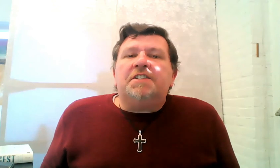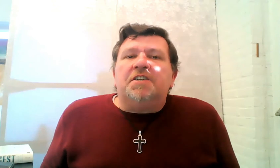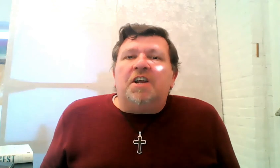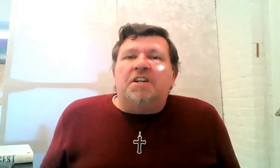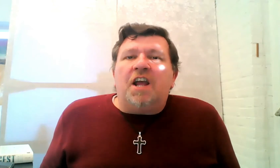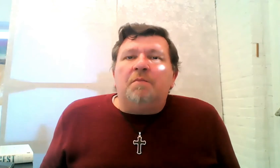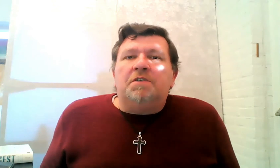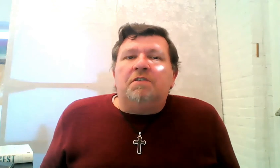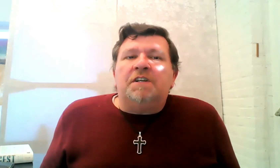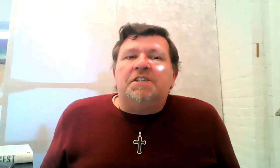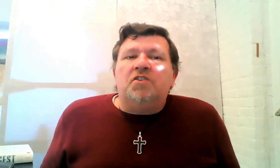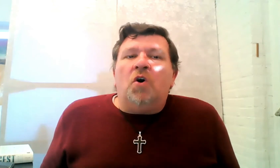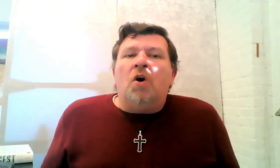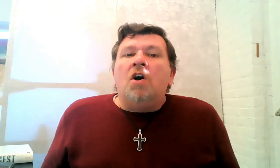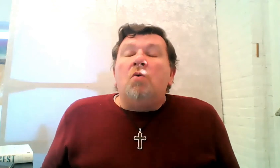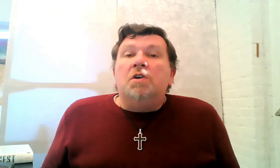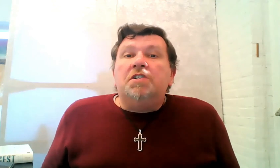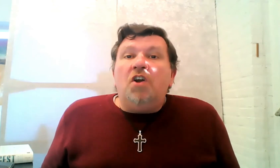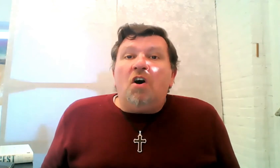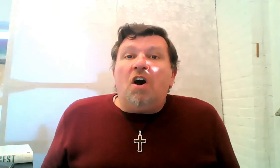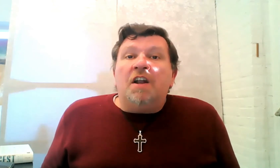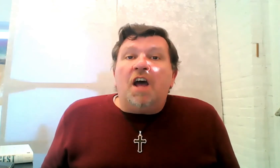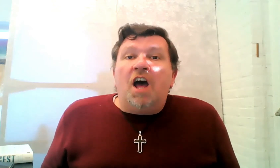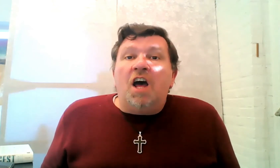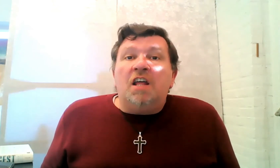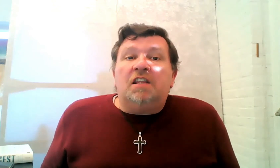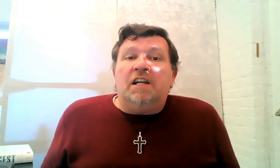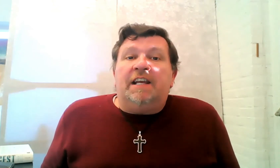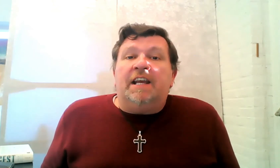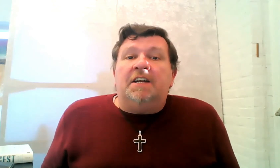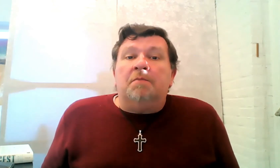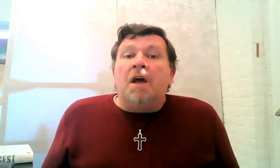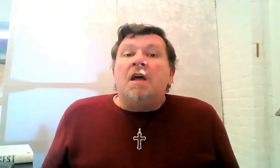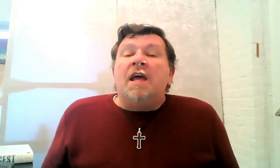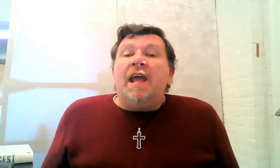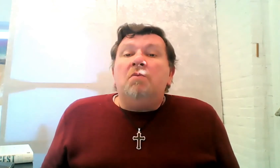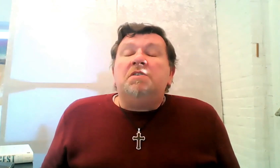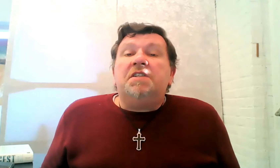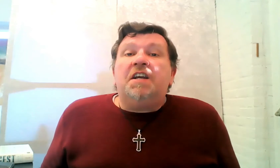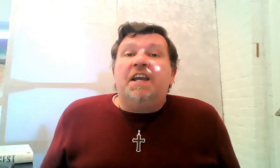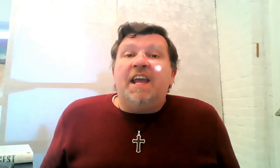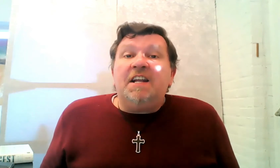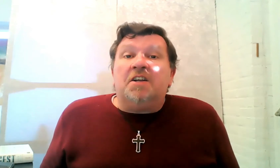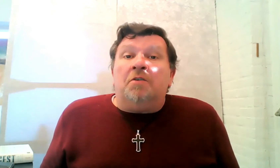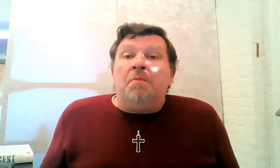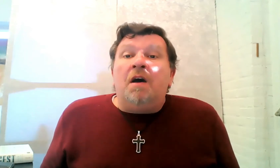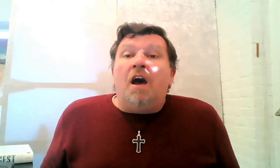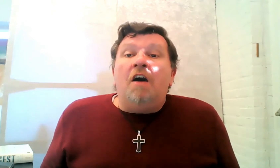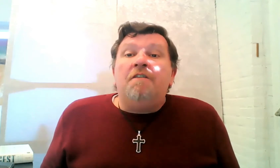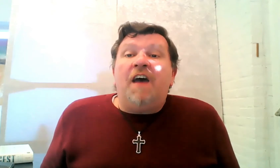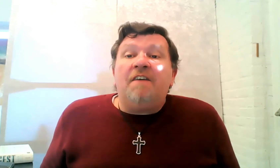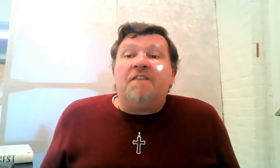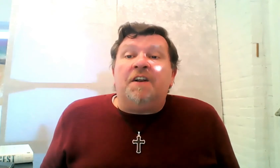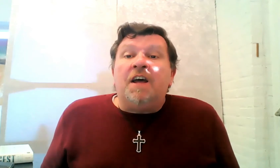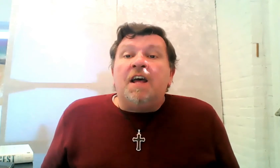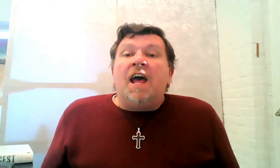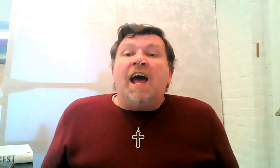Jesus had come to restore was not an earthly kingdom. It was the kingdom of heaven.